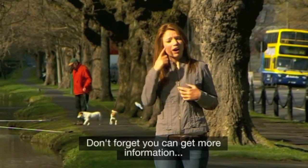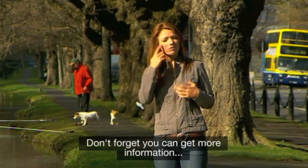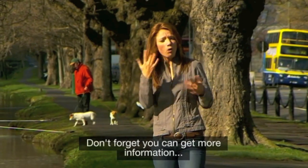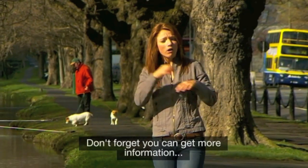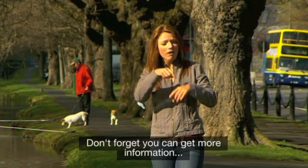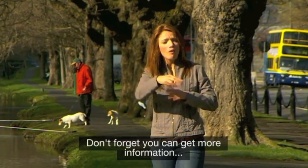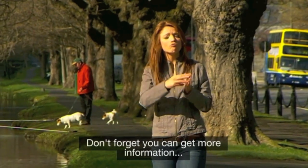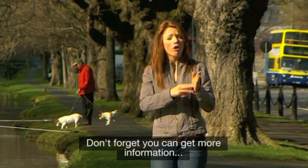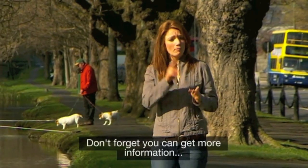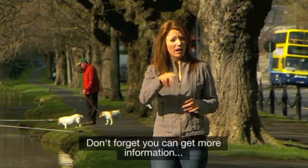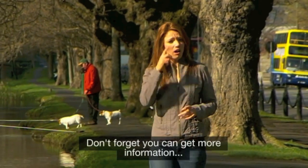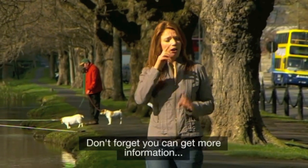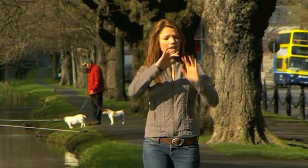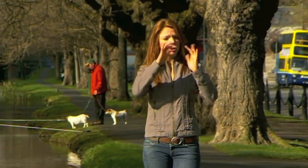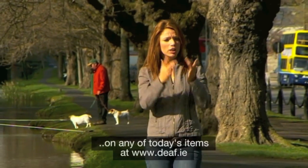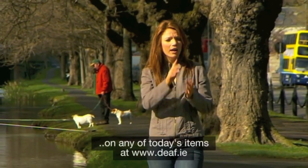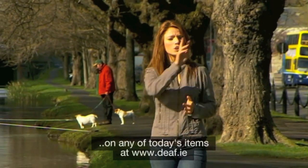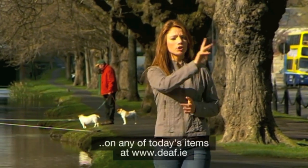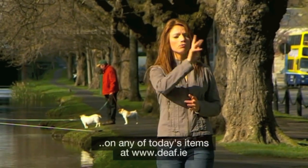get more information on any of today's items at